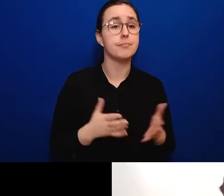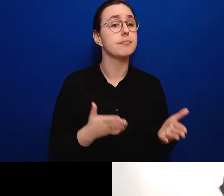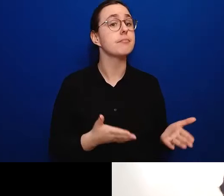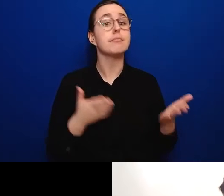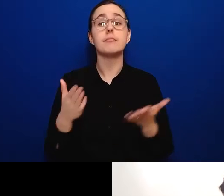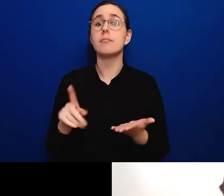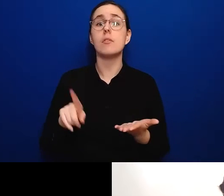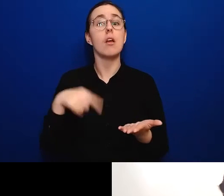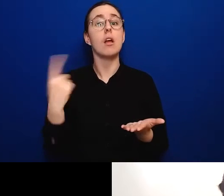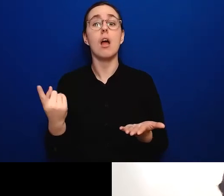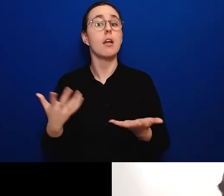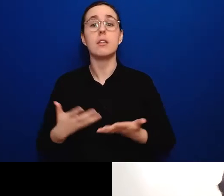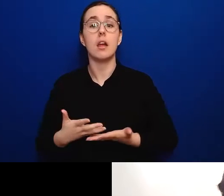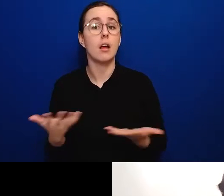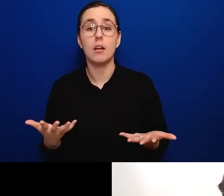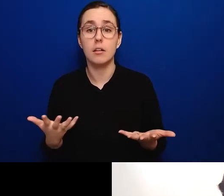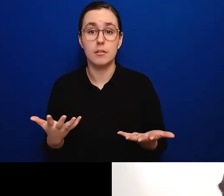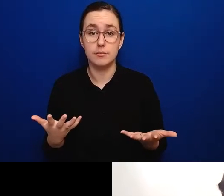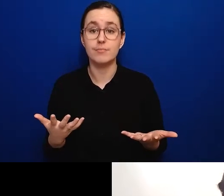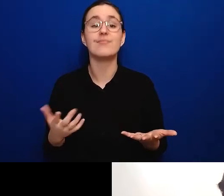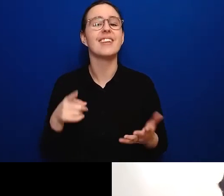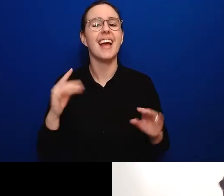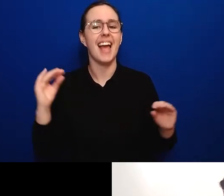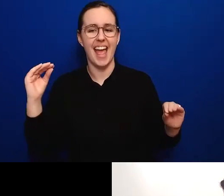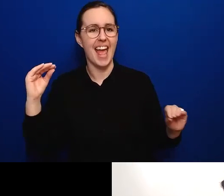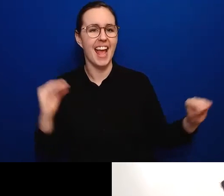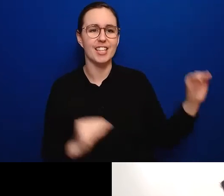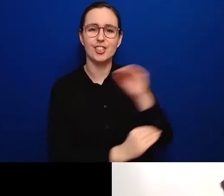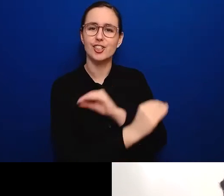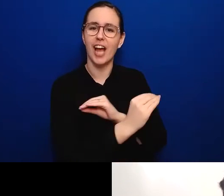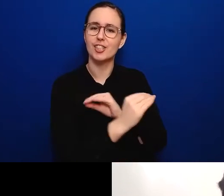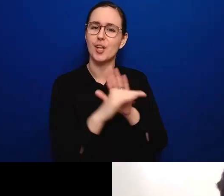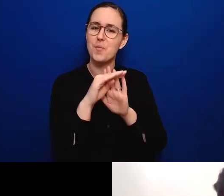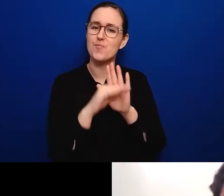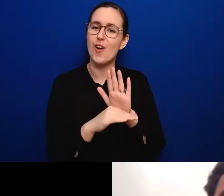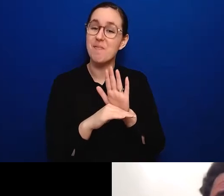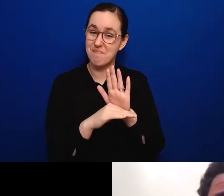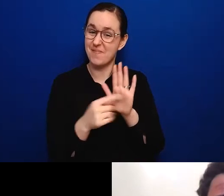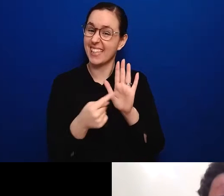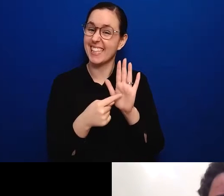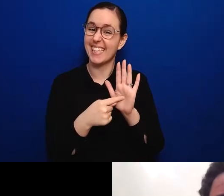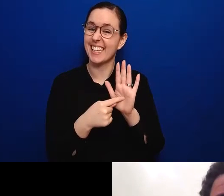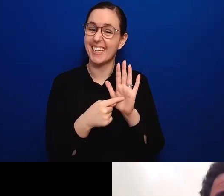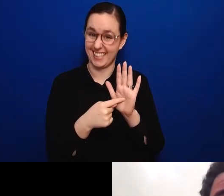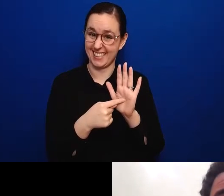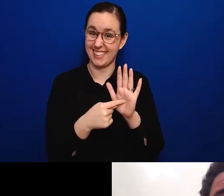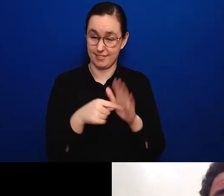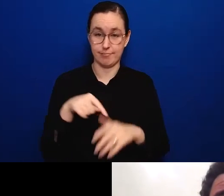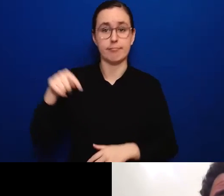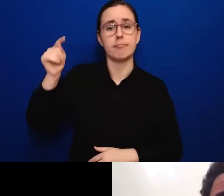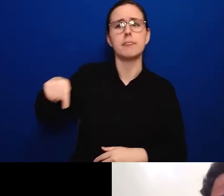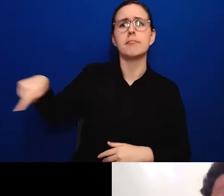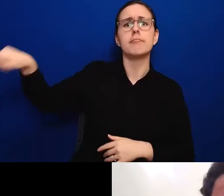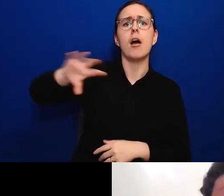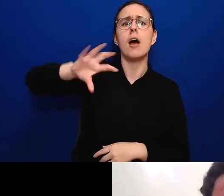the developed countries, go to the developing countries, and from the developing countries to the developed countries, to understand the one another culture and how